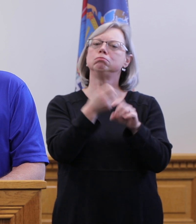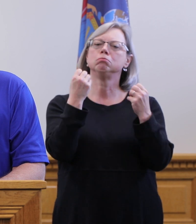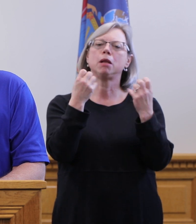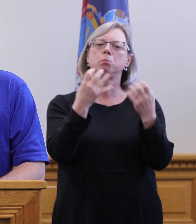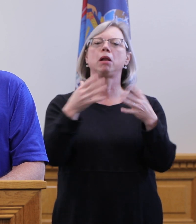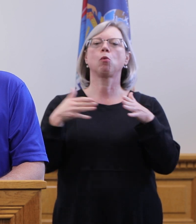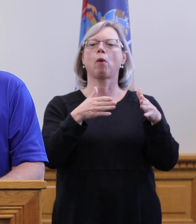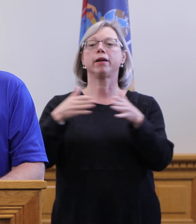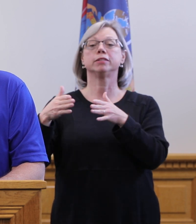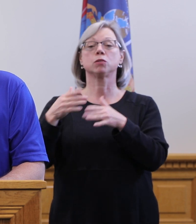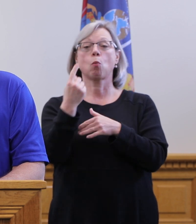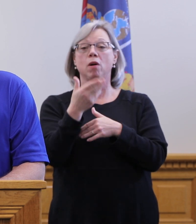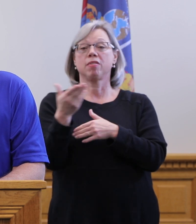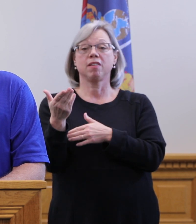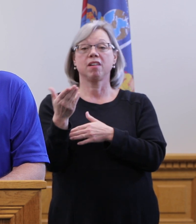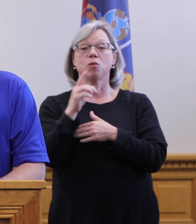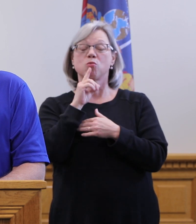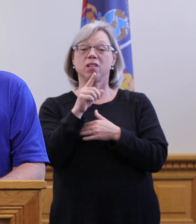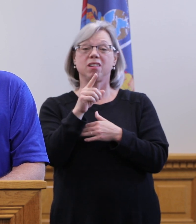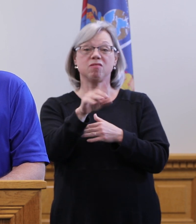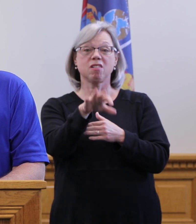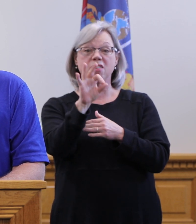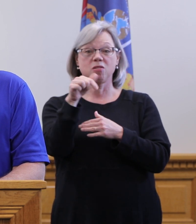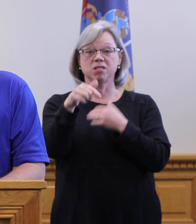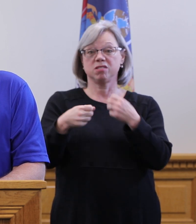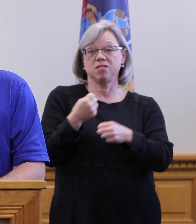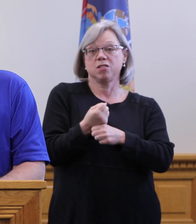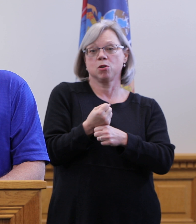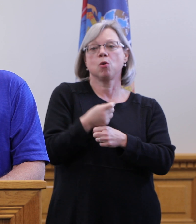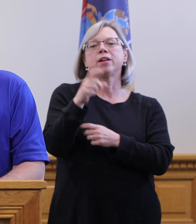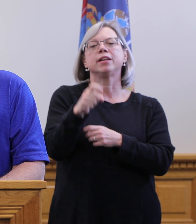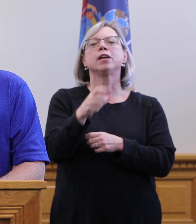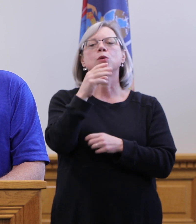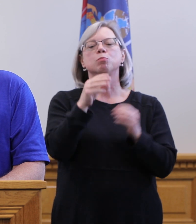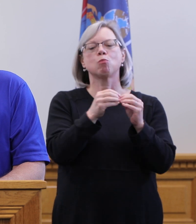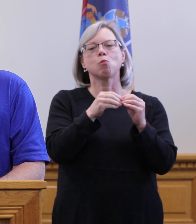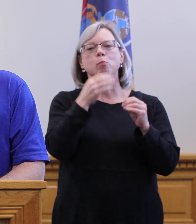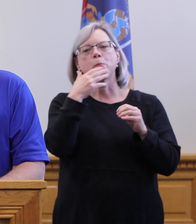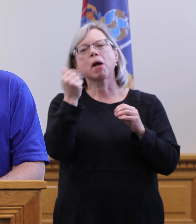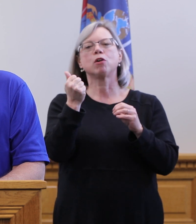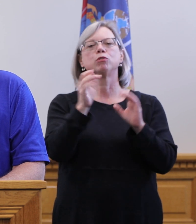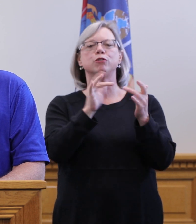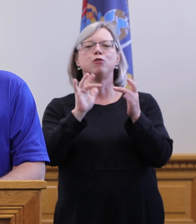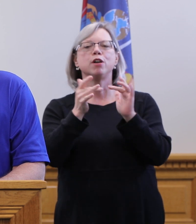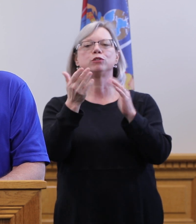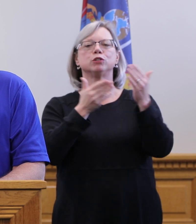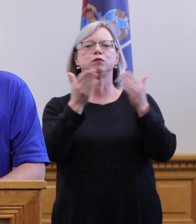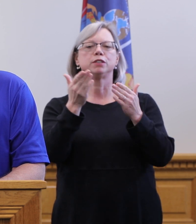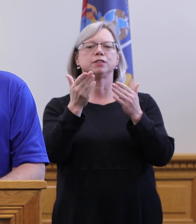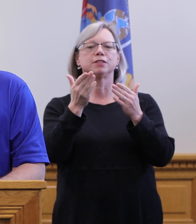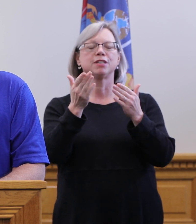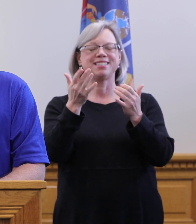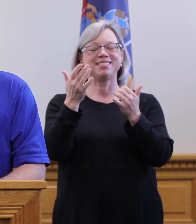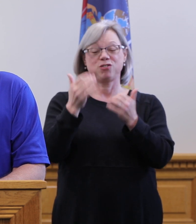for better, more reliable, and more affordable broadband service. To help address this issue, we have partnered with the Central New York